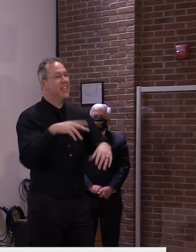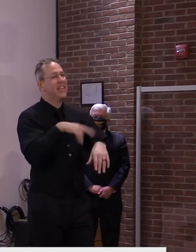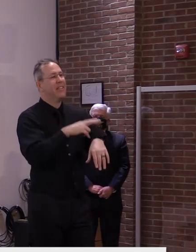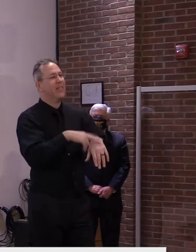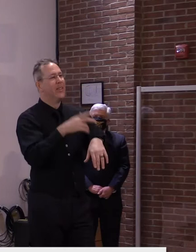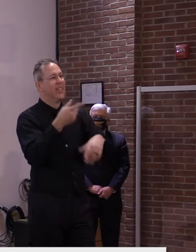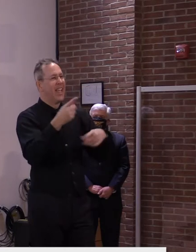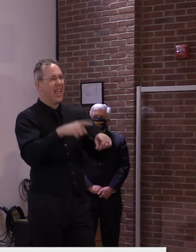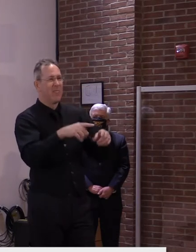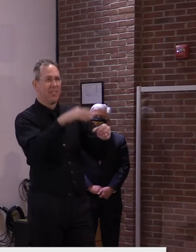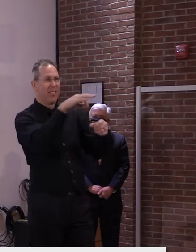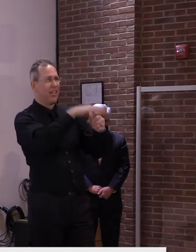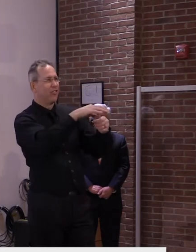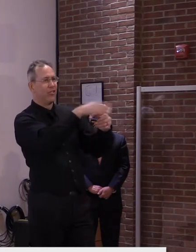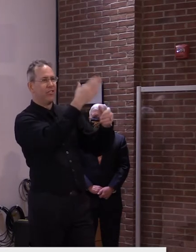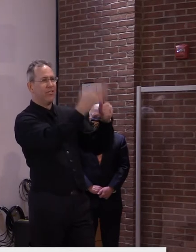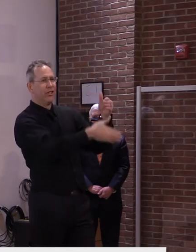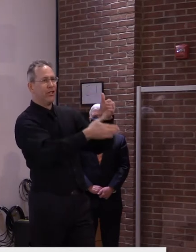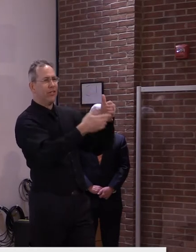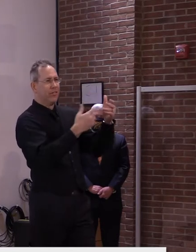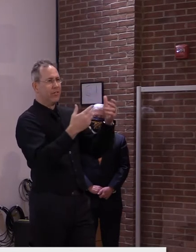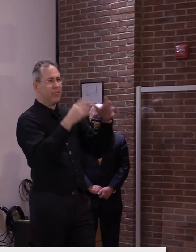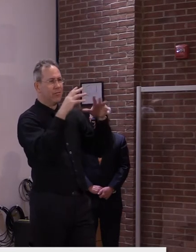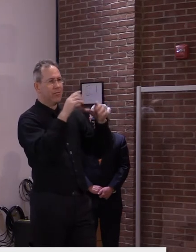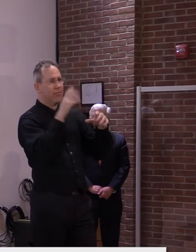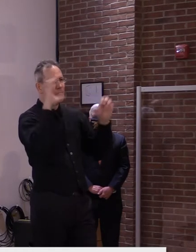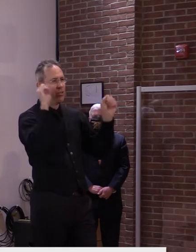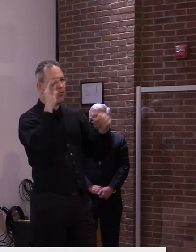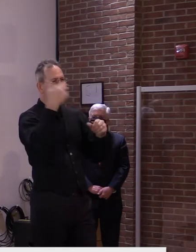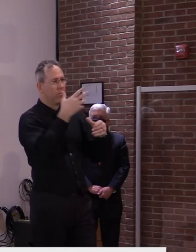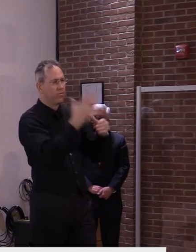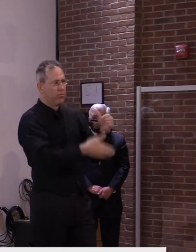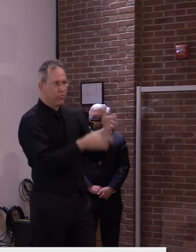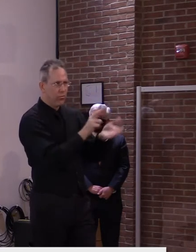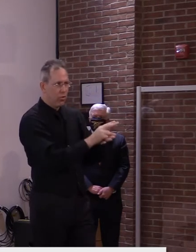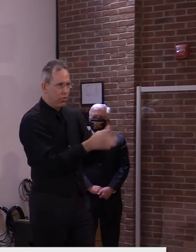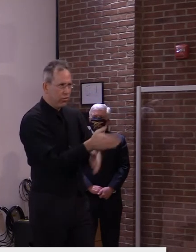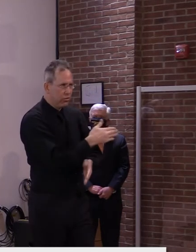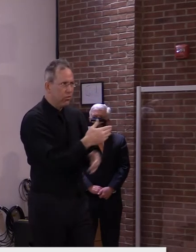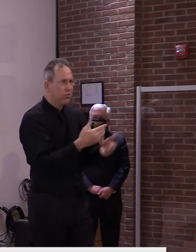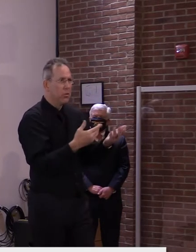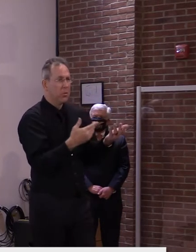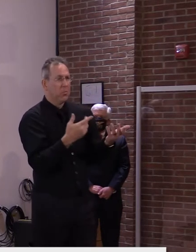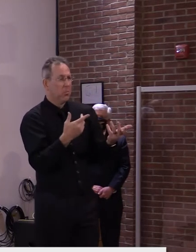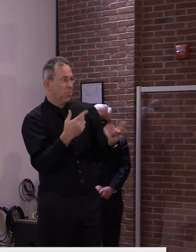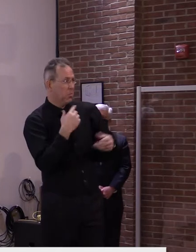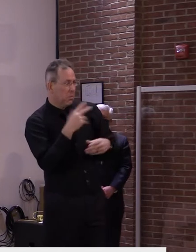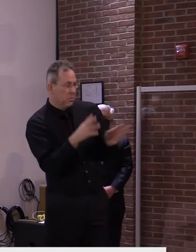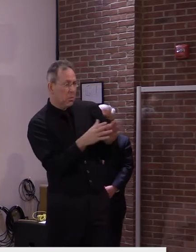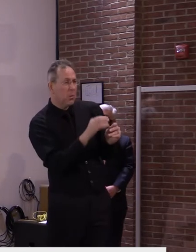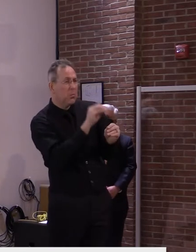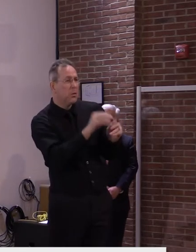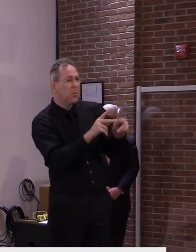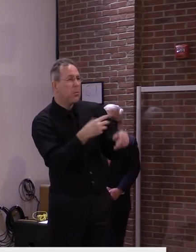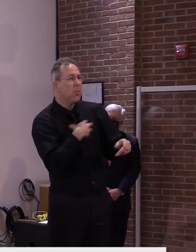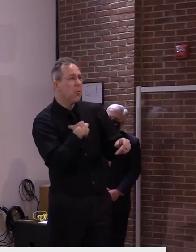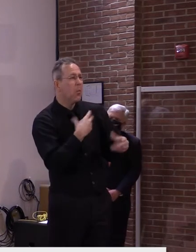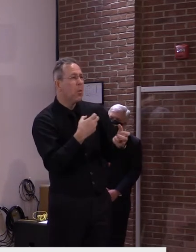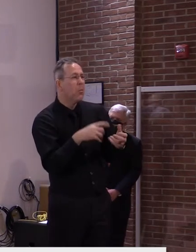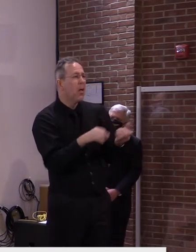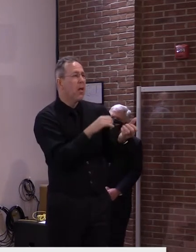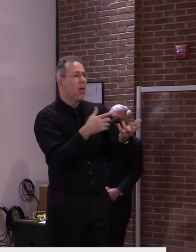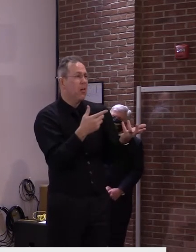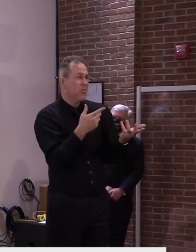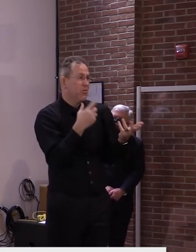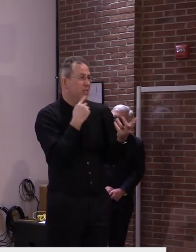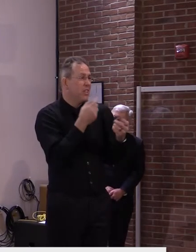took about 67% of the vote, received the highest number of votes in quite some time, coming off